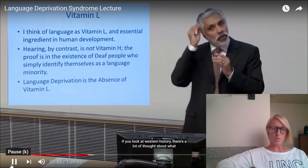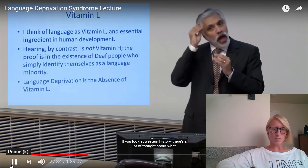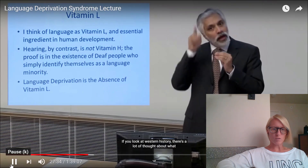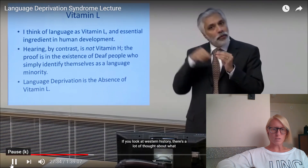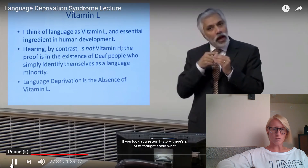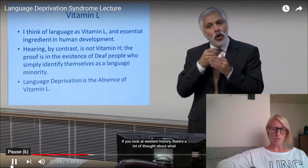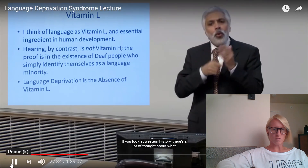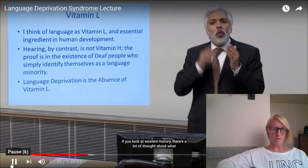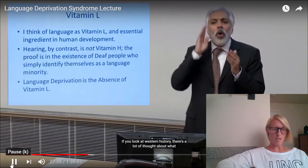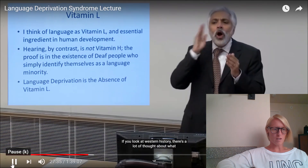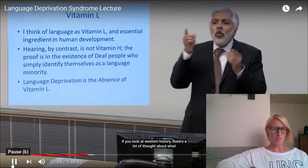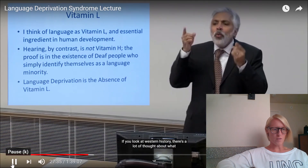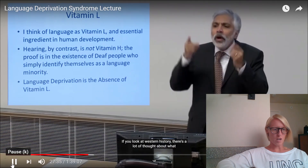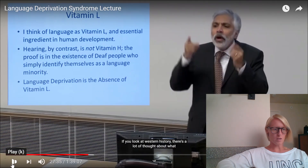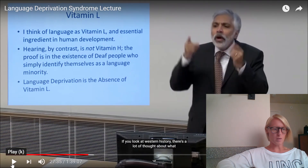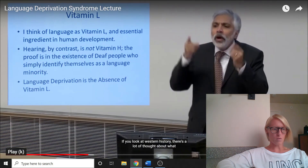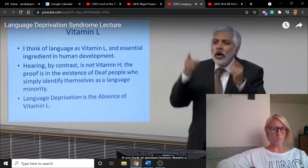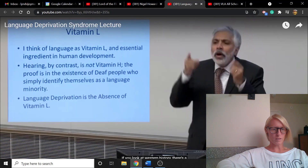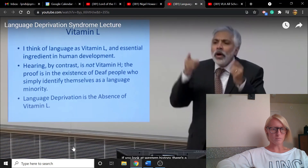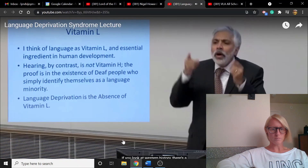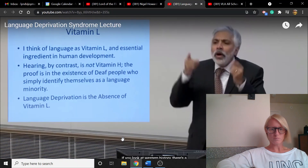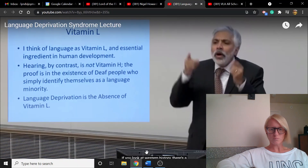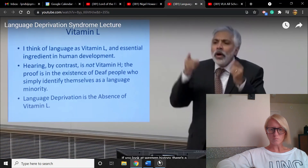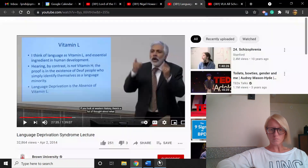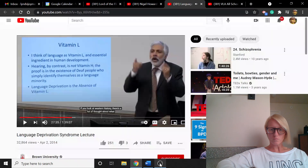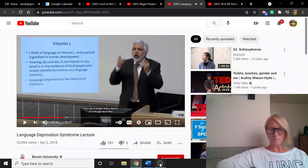If you look at Western history, there's a lot about what